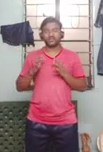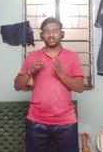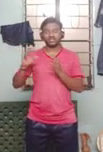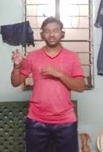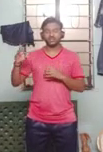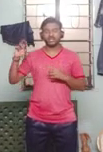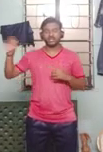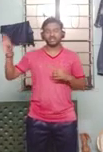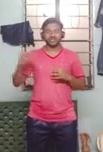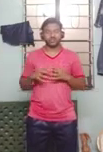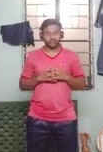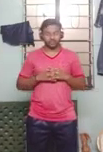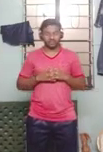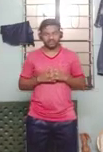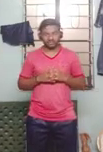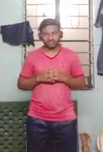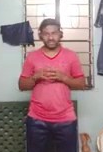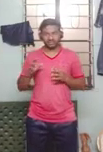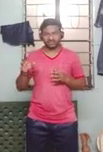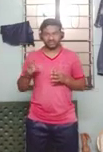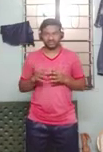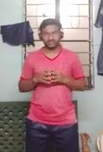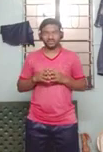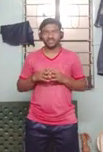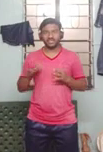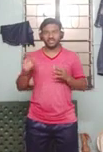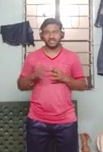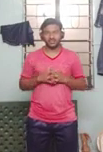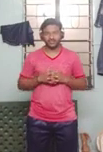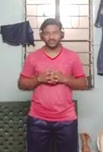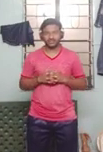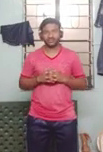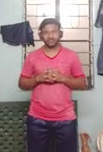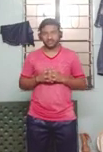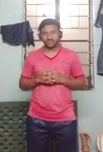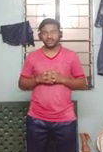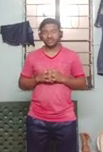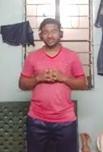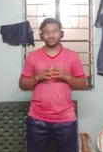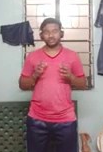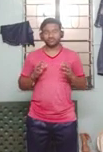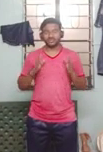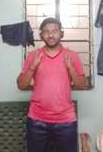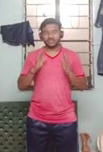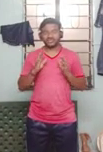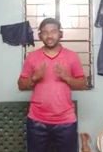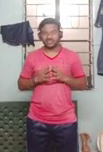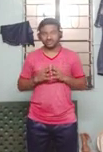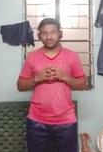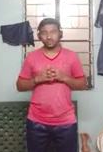after that you can write arguments to directly indicate that particular method. So this is the creation of your